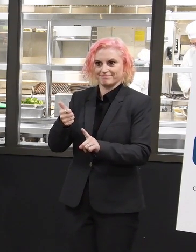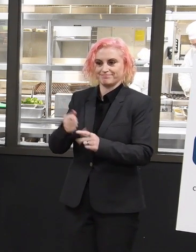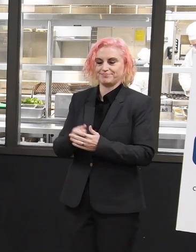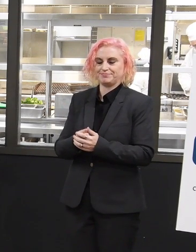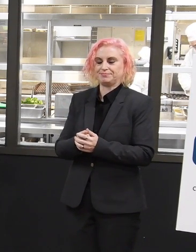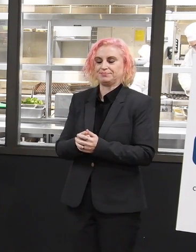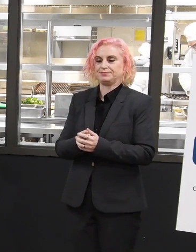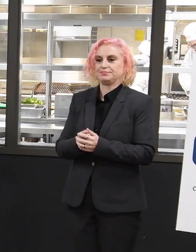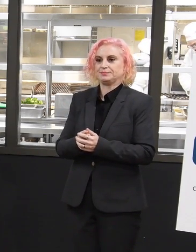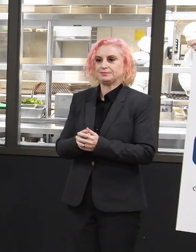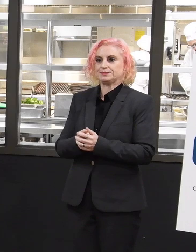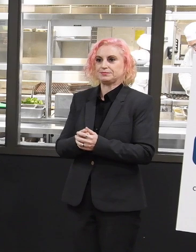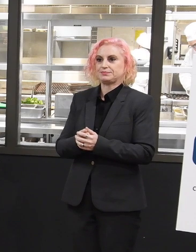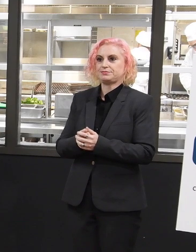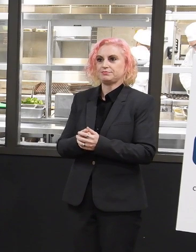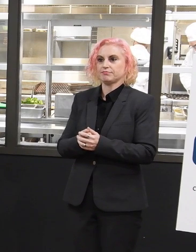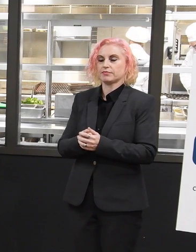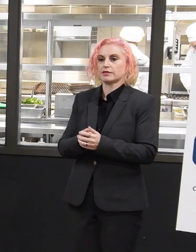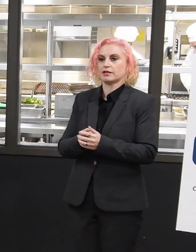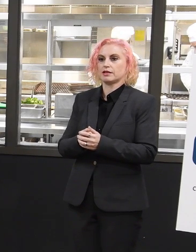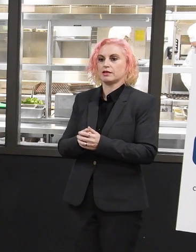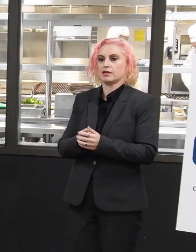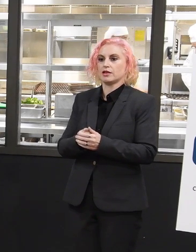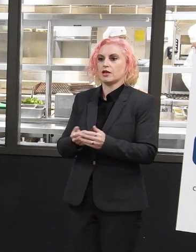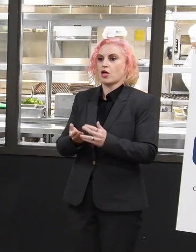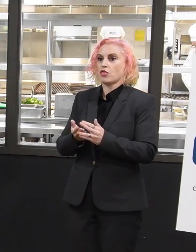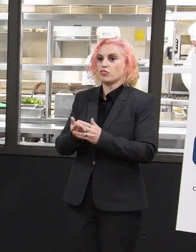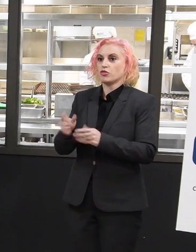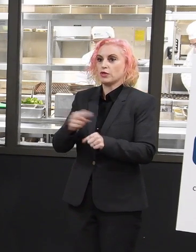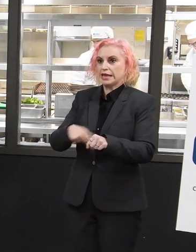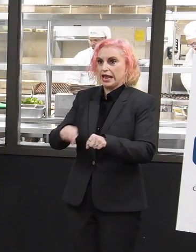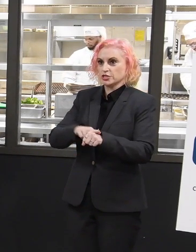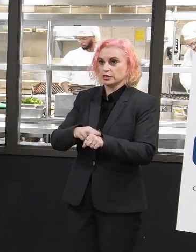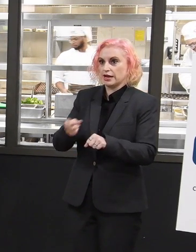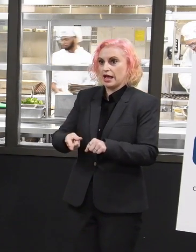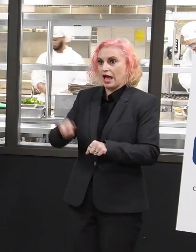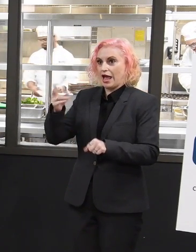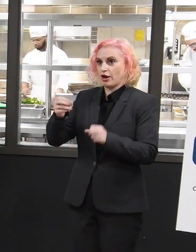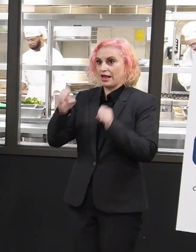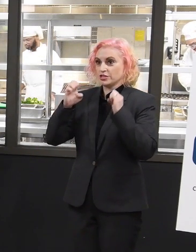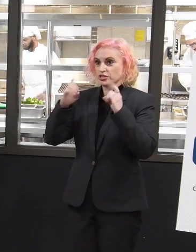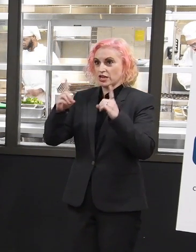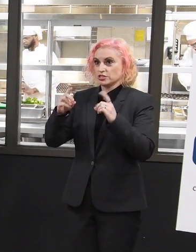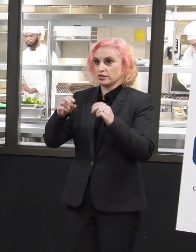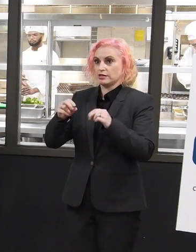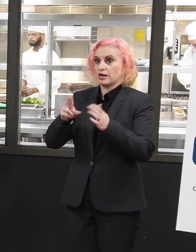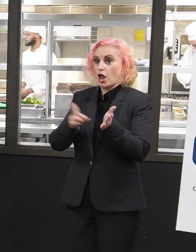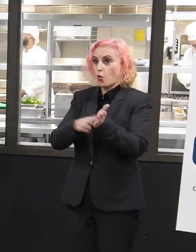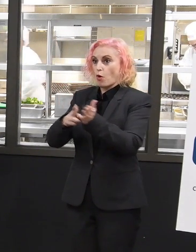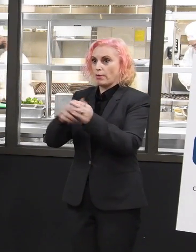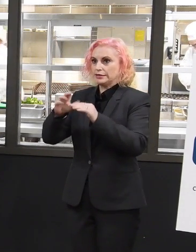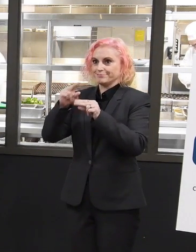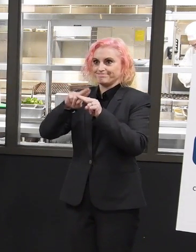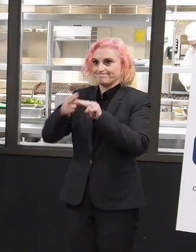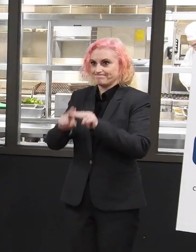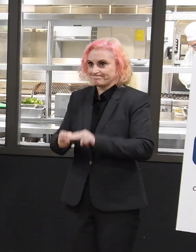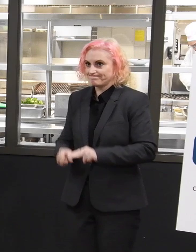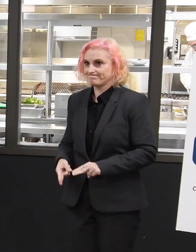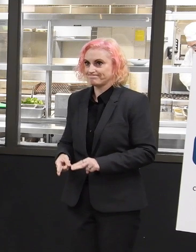our pandemic. Across our great nation, higher education enrollment has suffered in recent years,